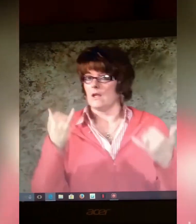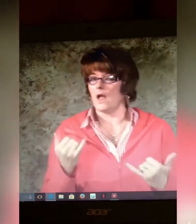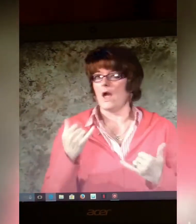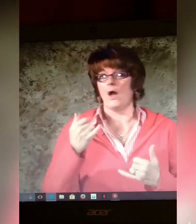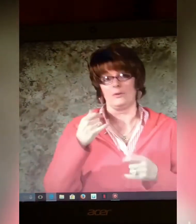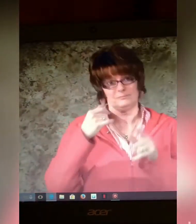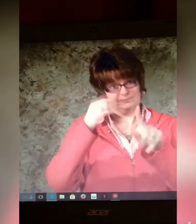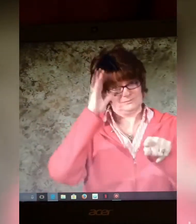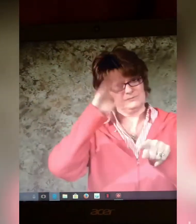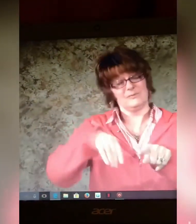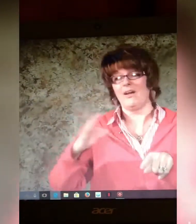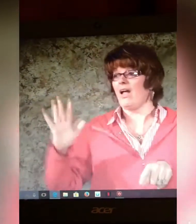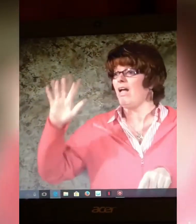heartbroken.